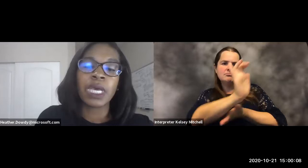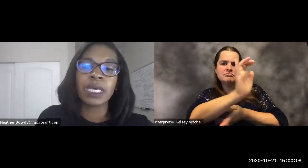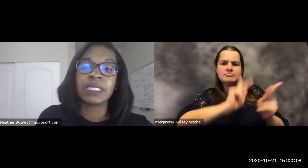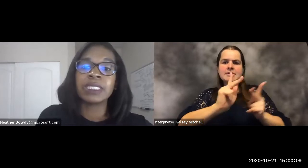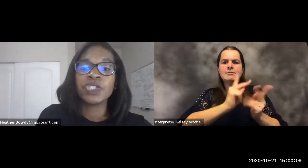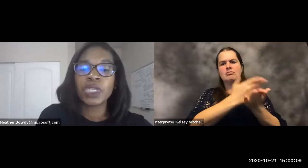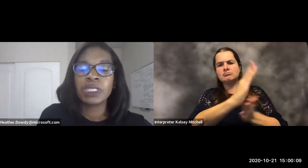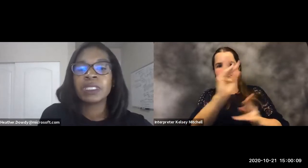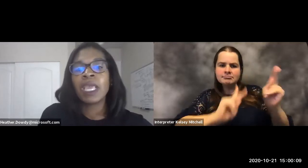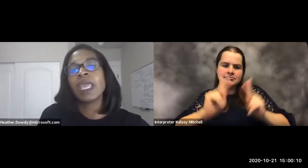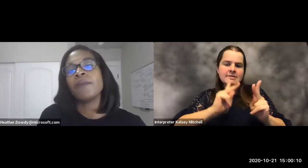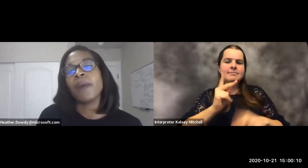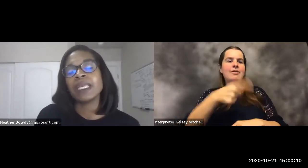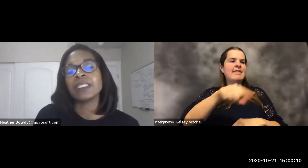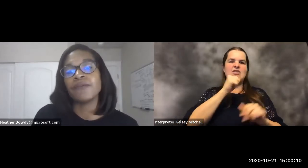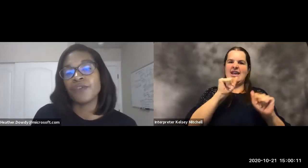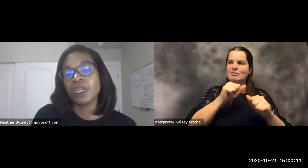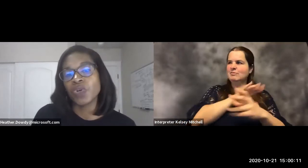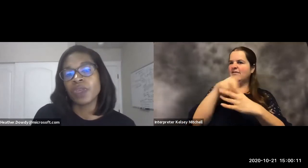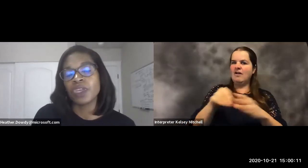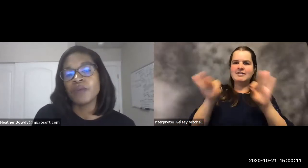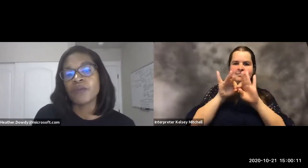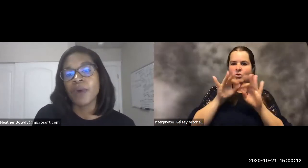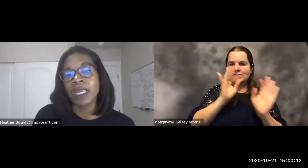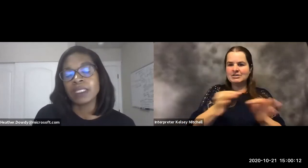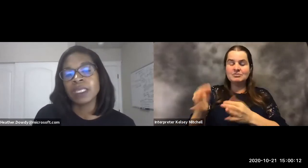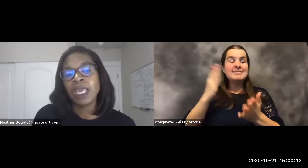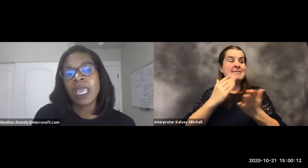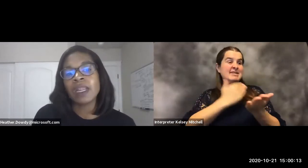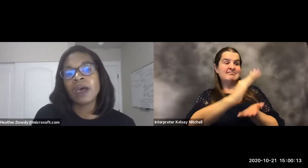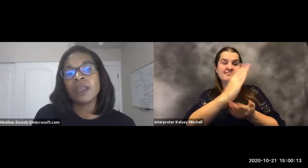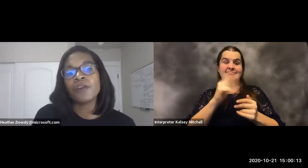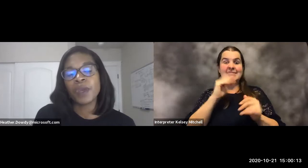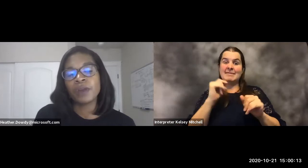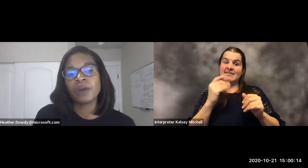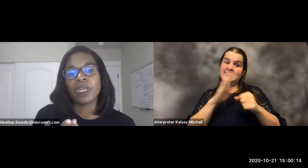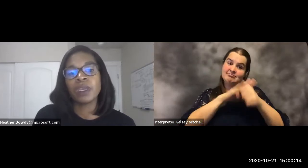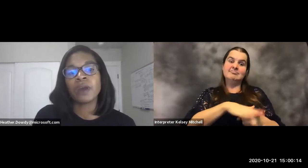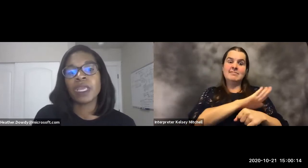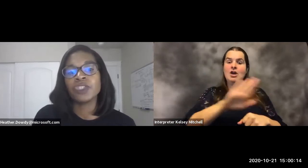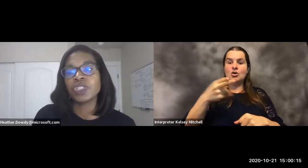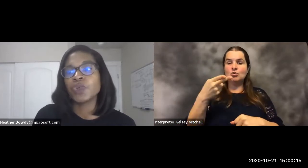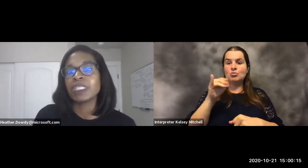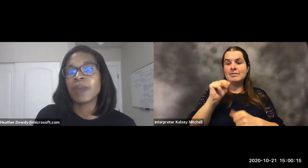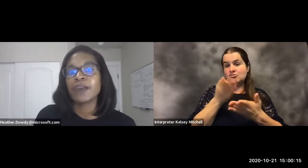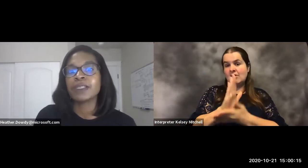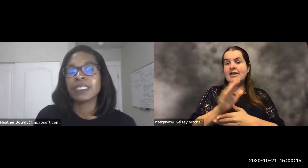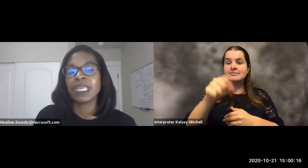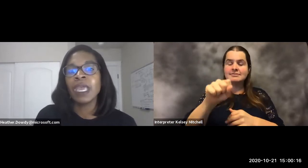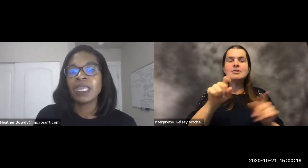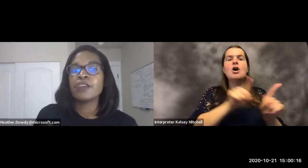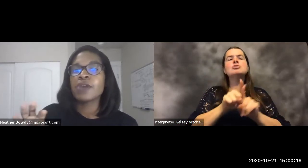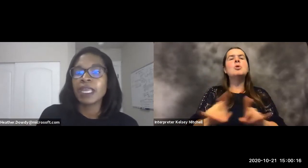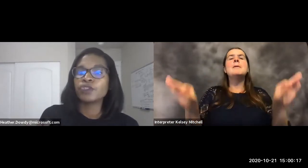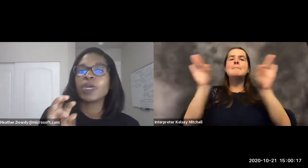important decisions. It might infringe on their human rights. And another pillar here is just